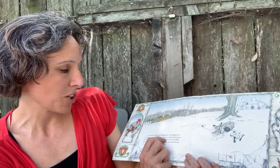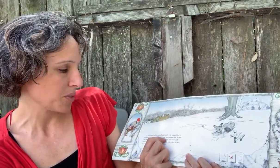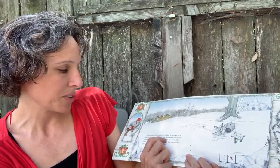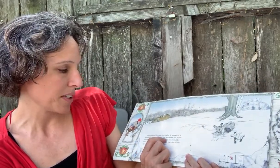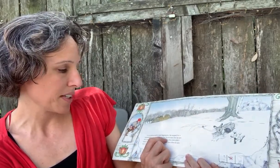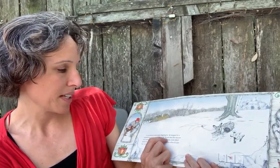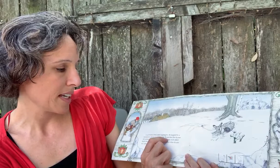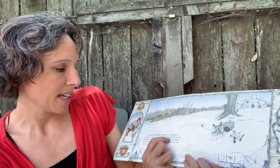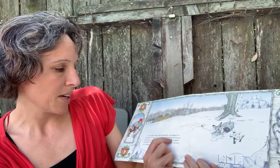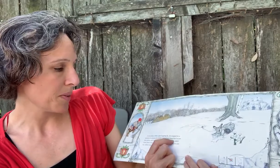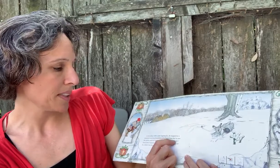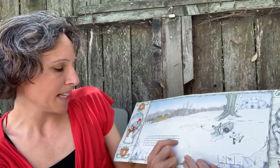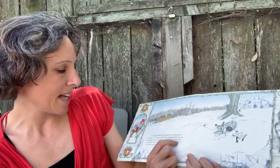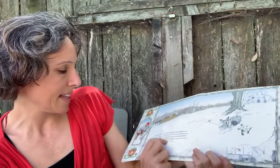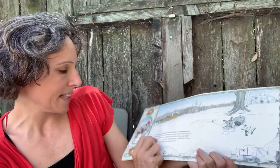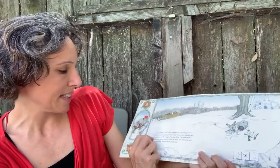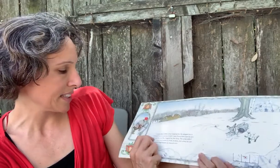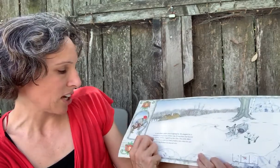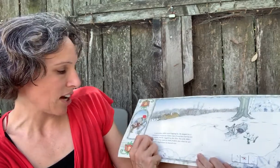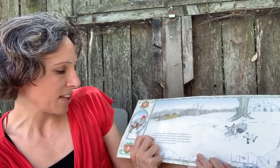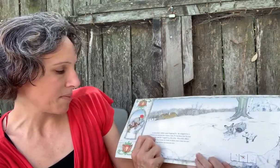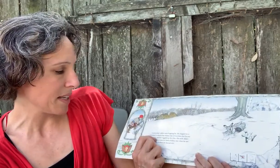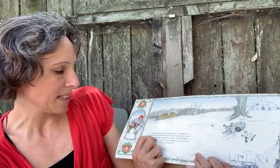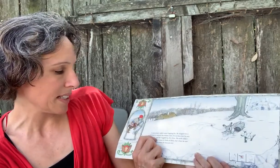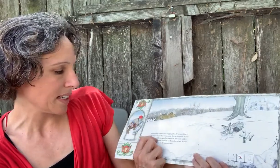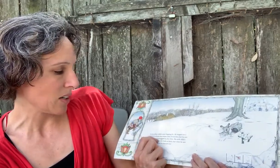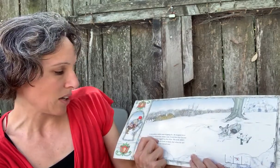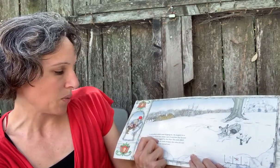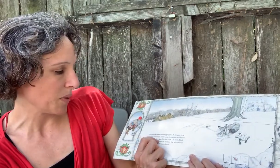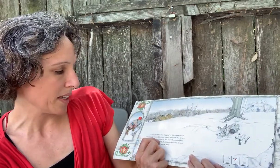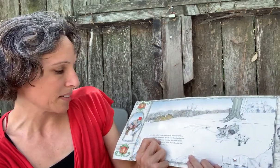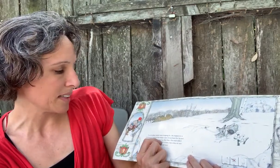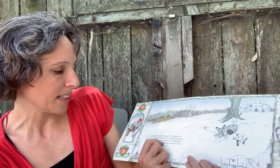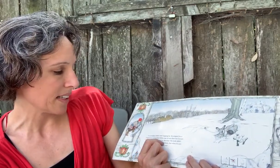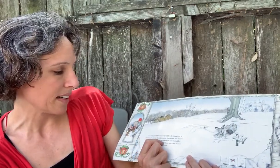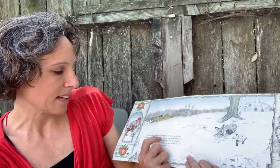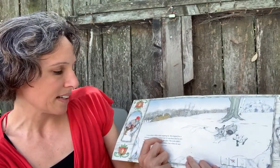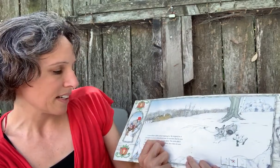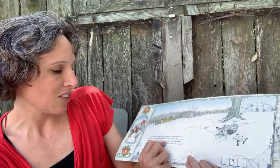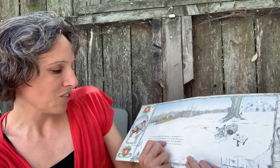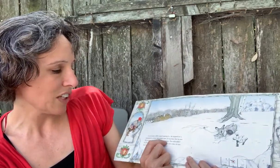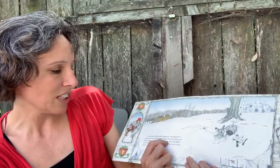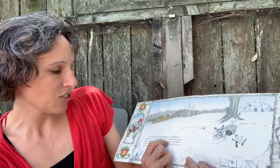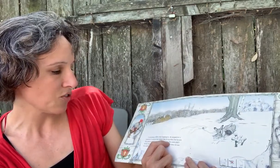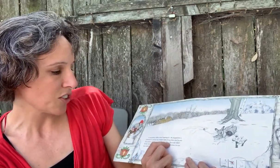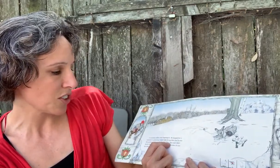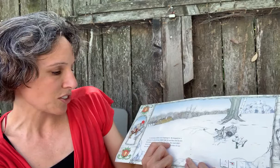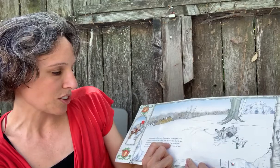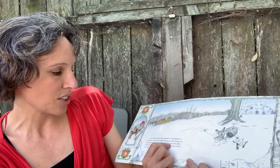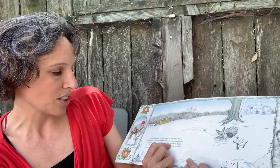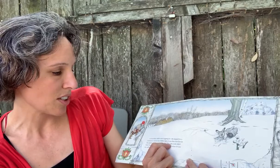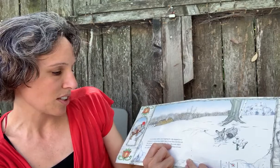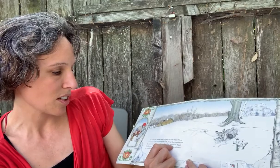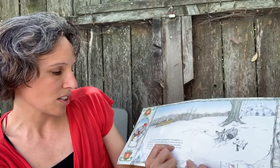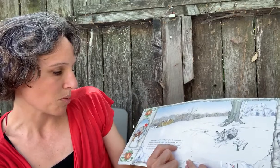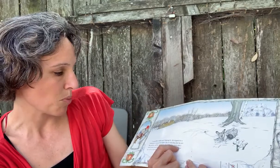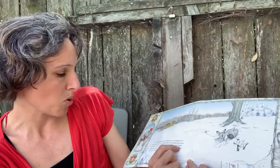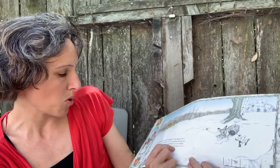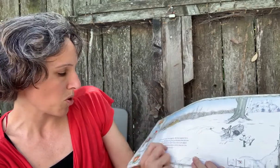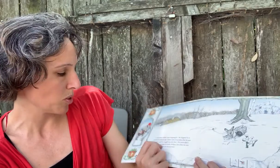coat. It was then that he saw the mitten and wiggled in. Feet first. The mole